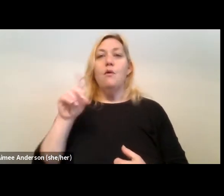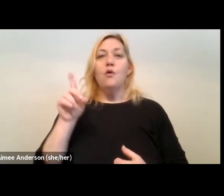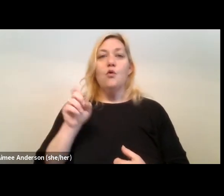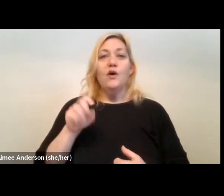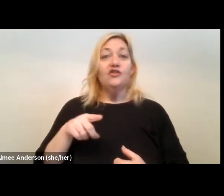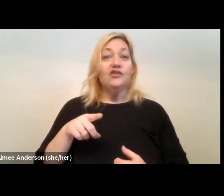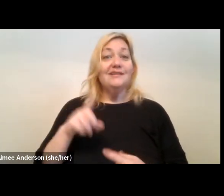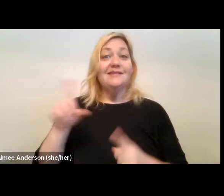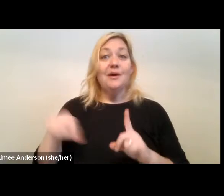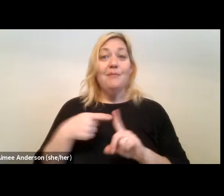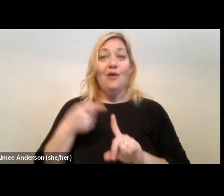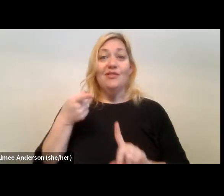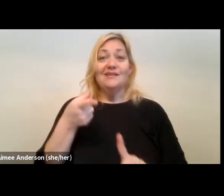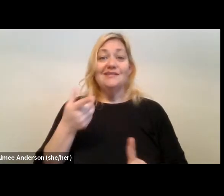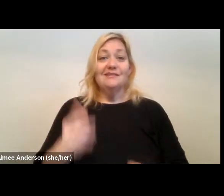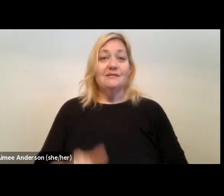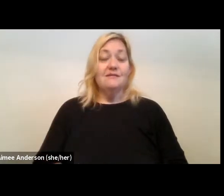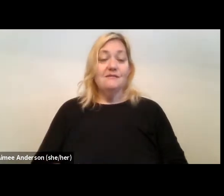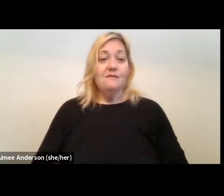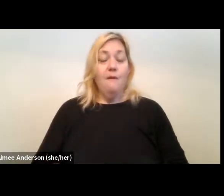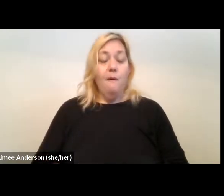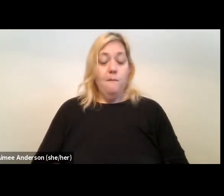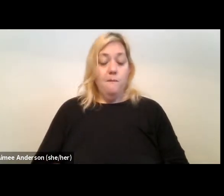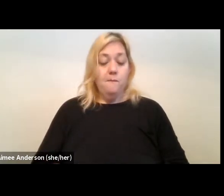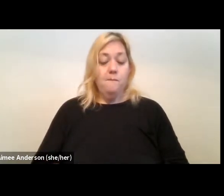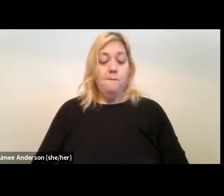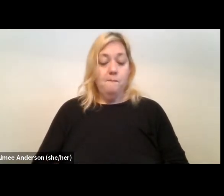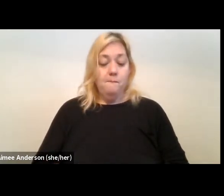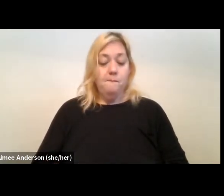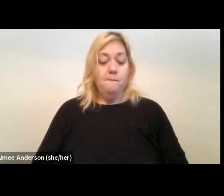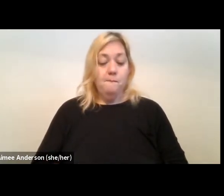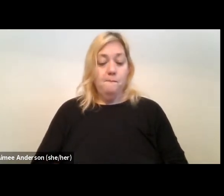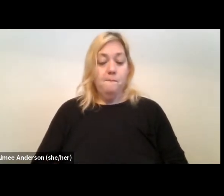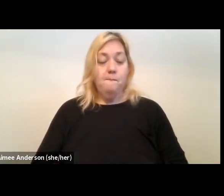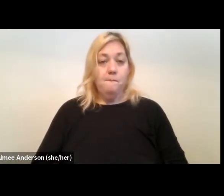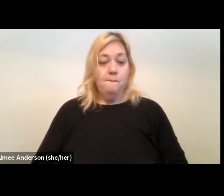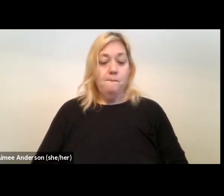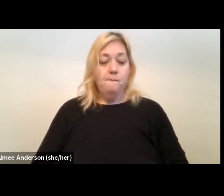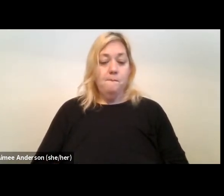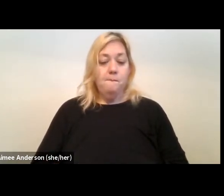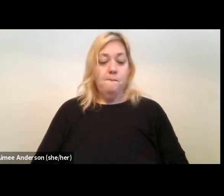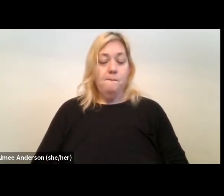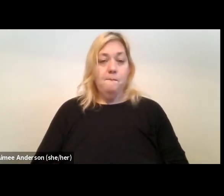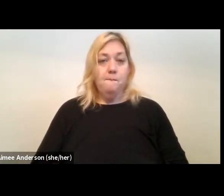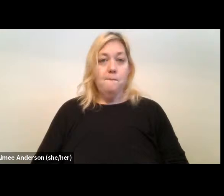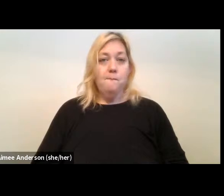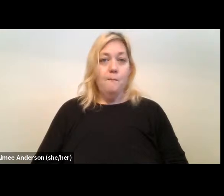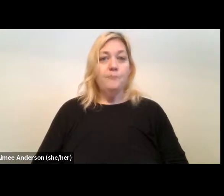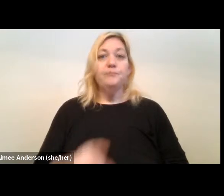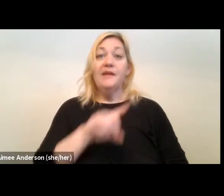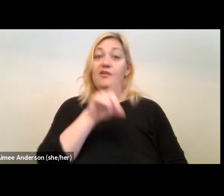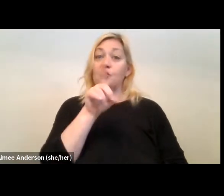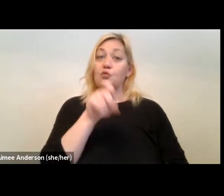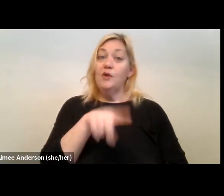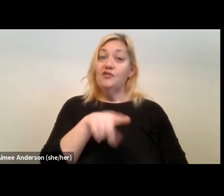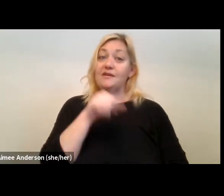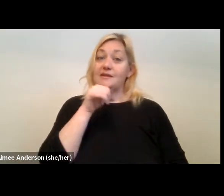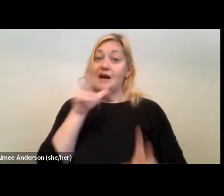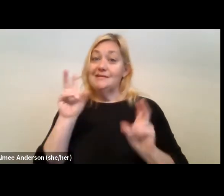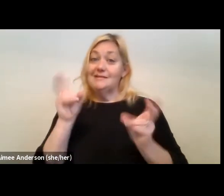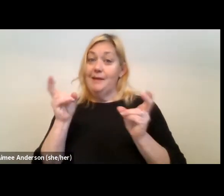questions about this? These again, questions, not statements. Let's start with